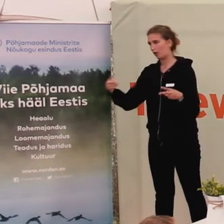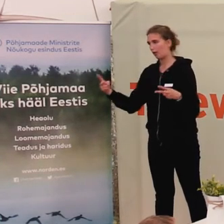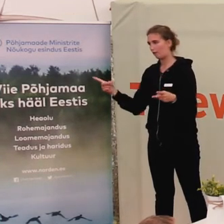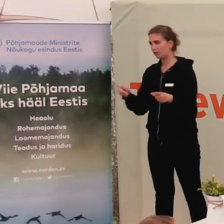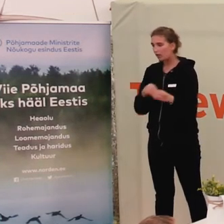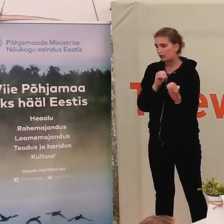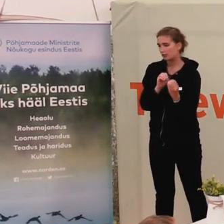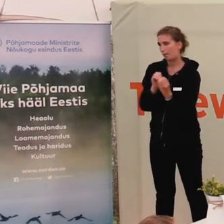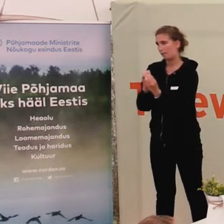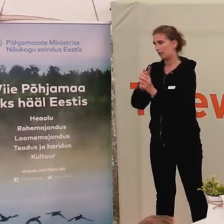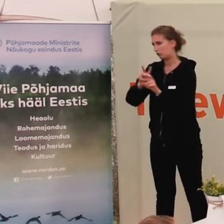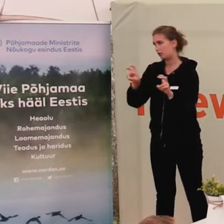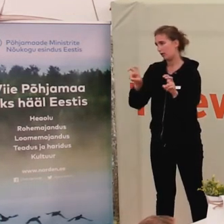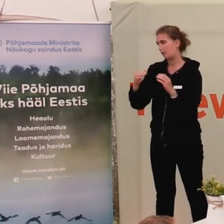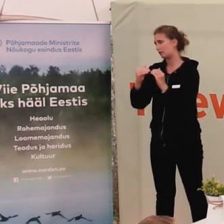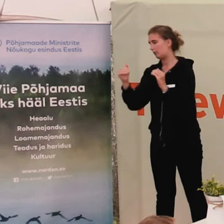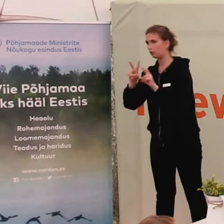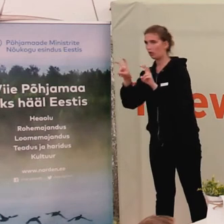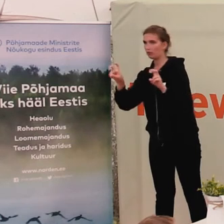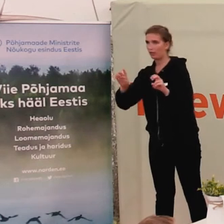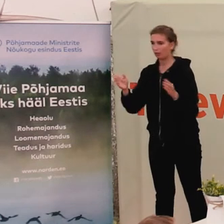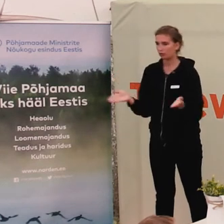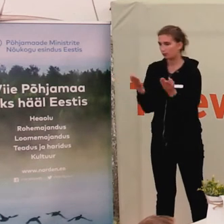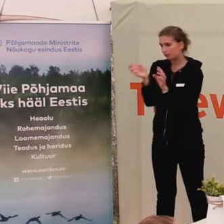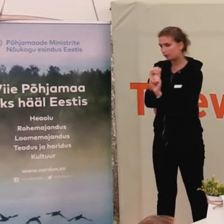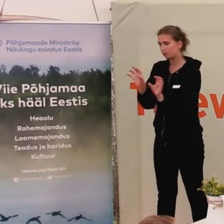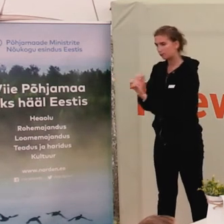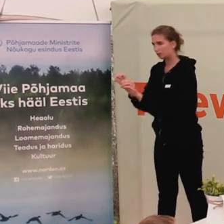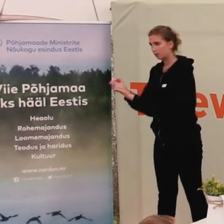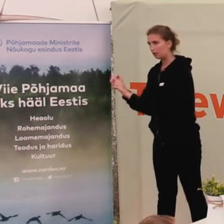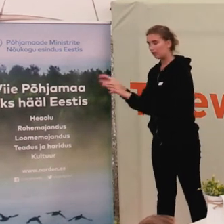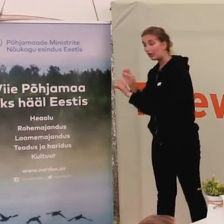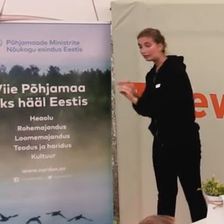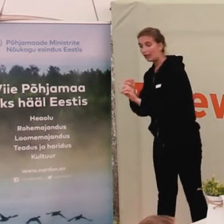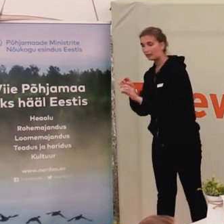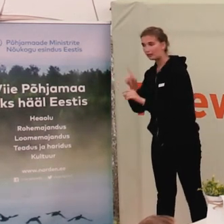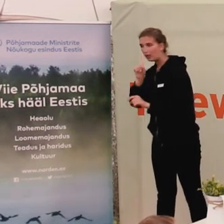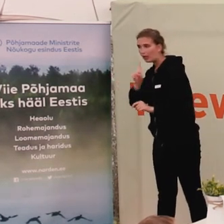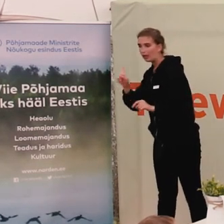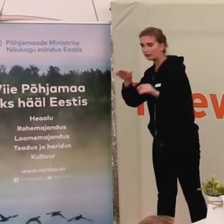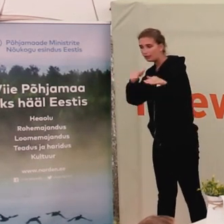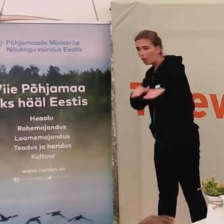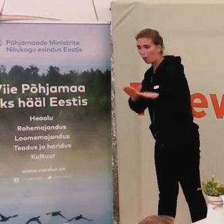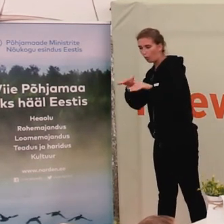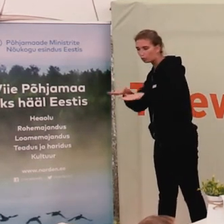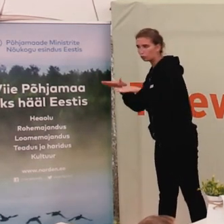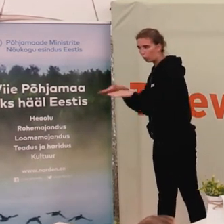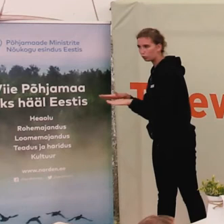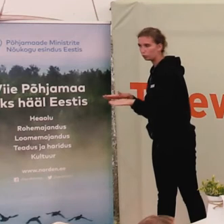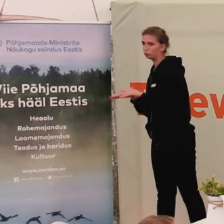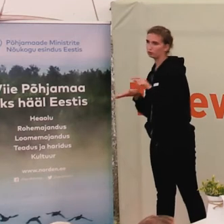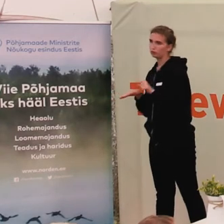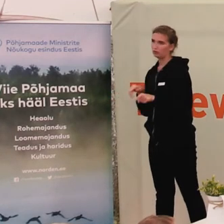sustainability and about the importance of every decision in public procurement and all the state